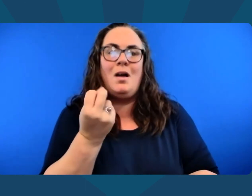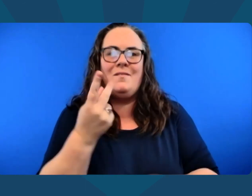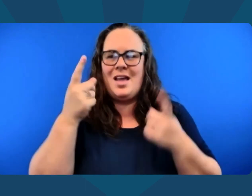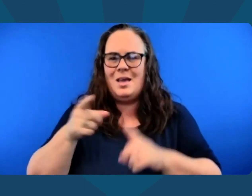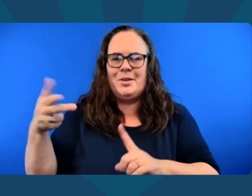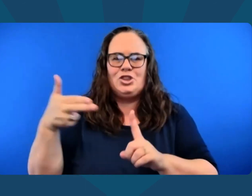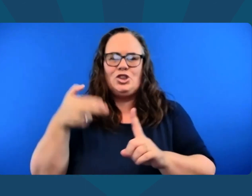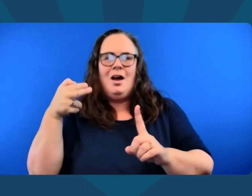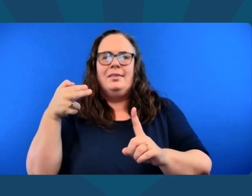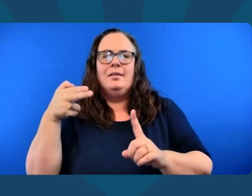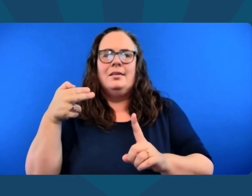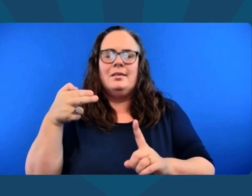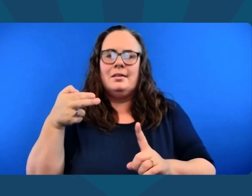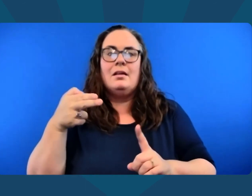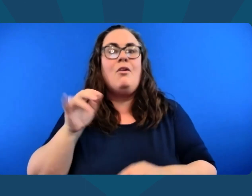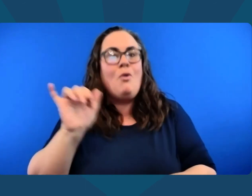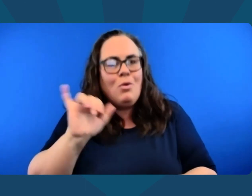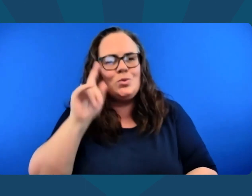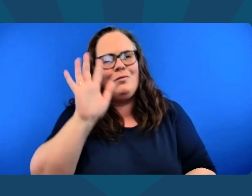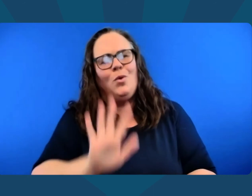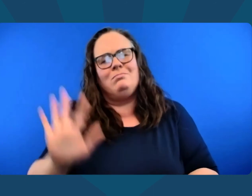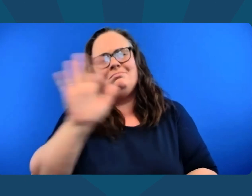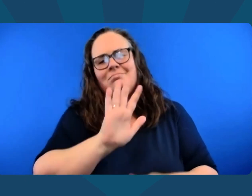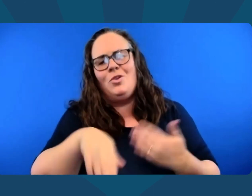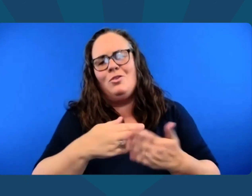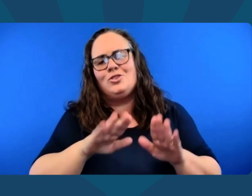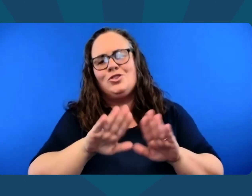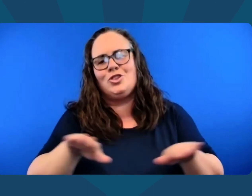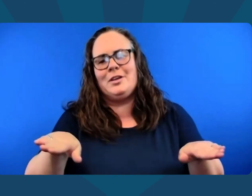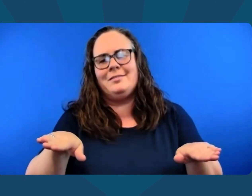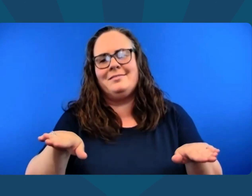her shooting, and for all our children.